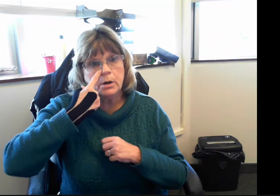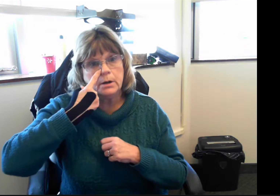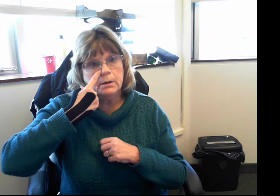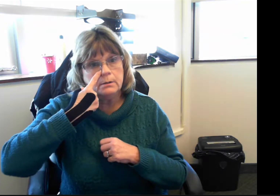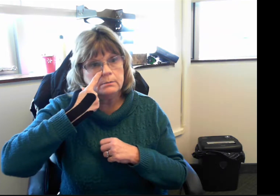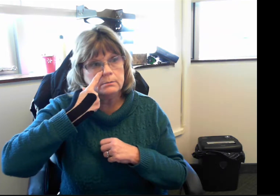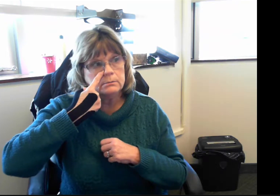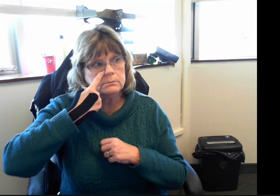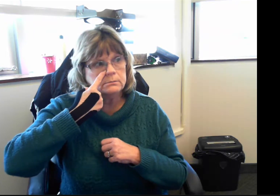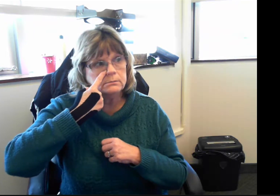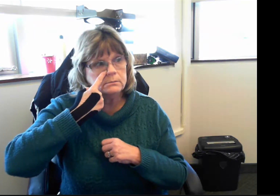bored,